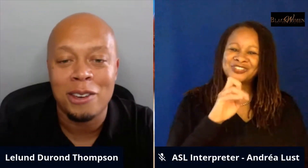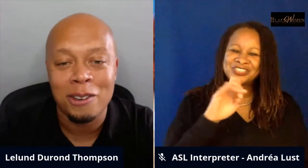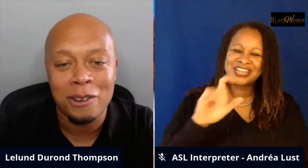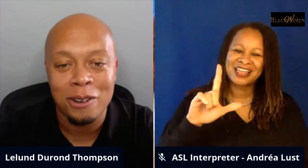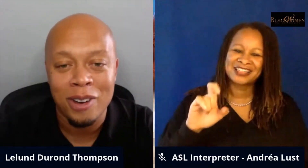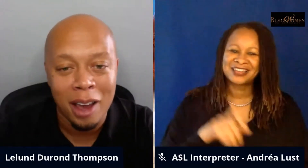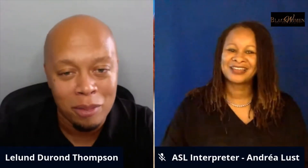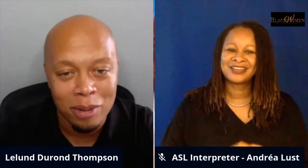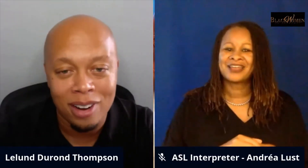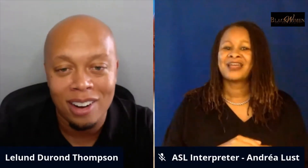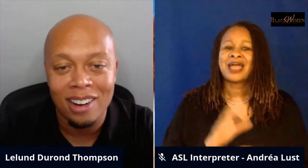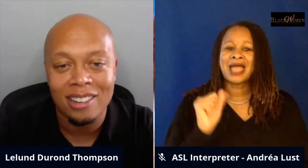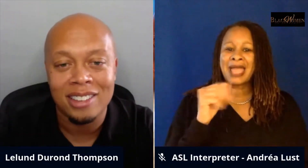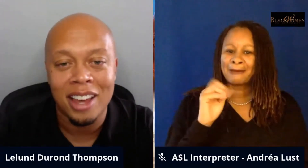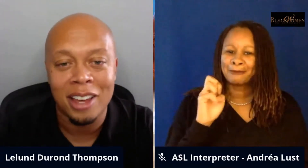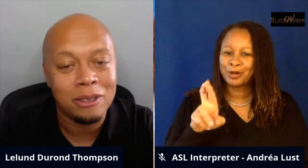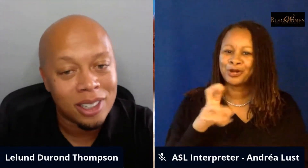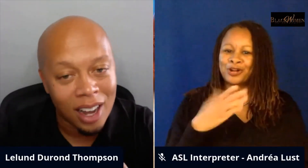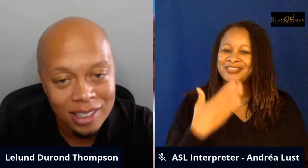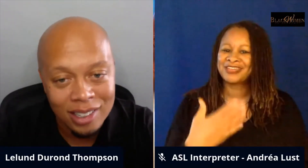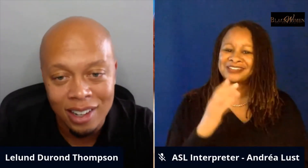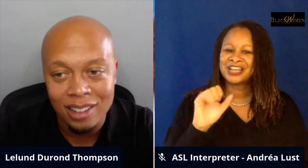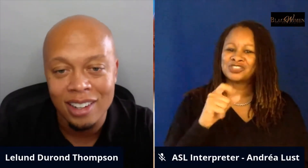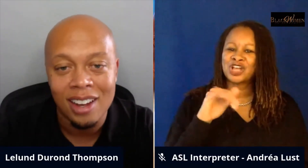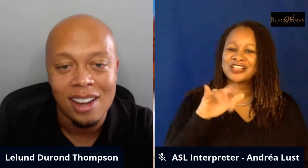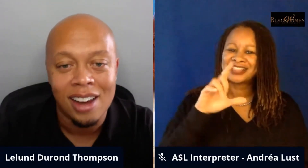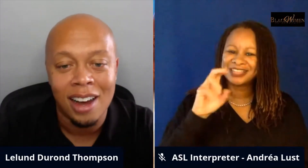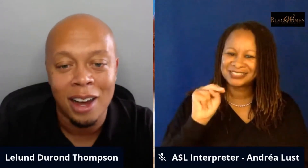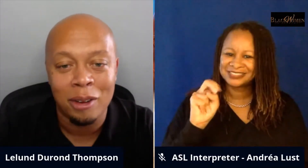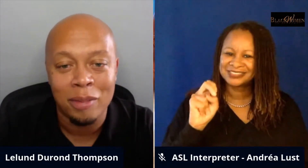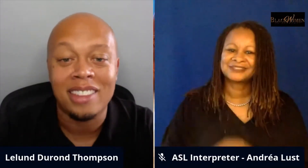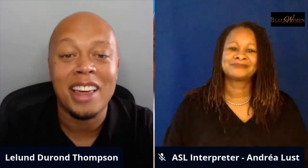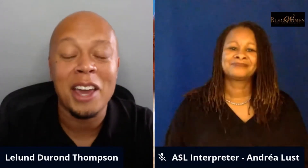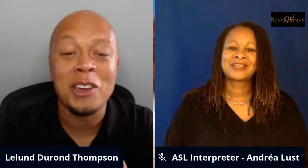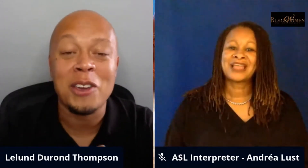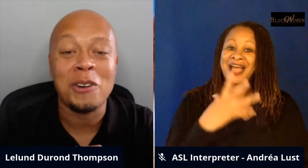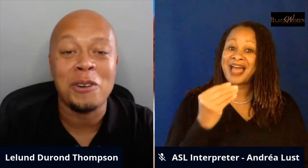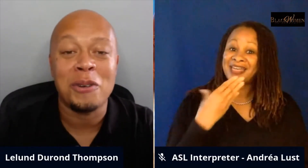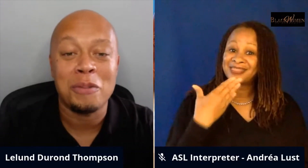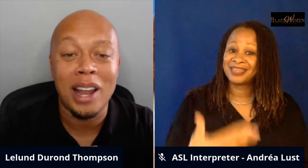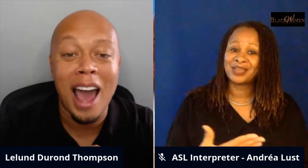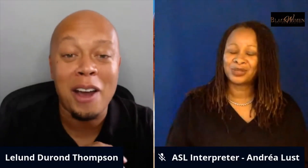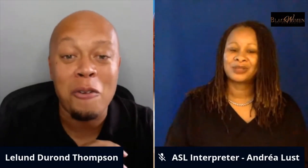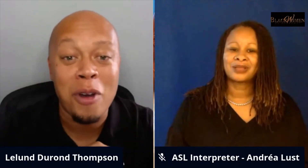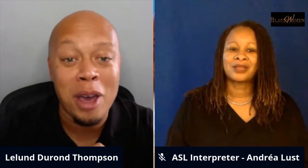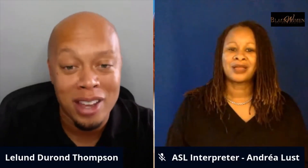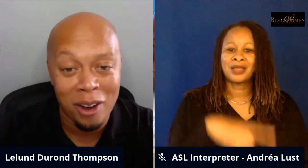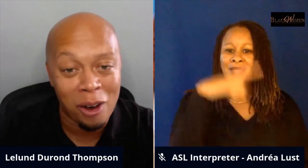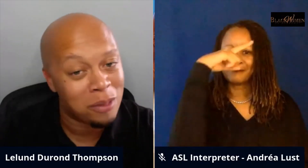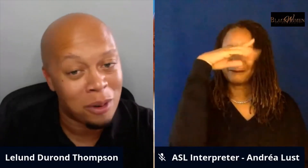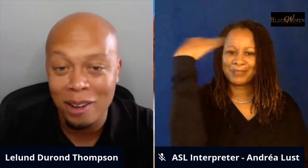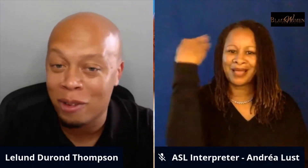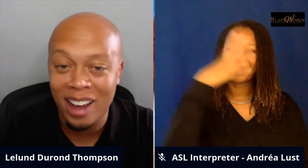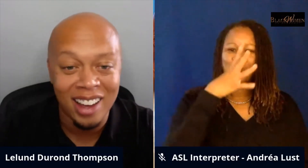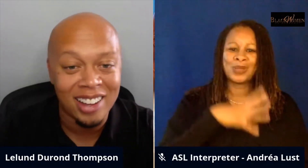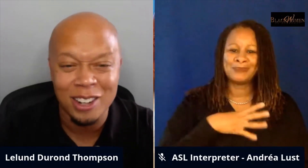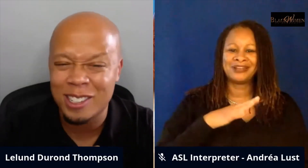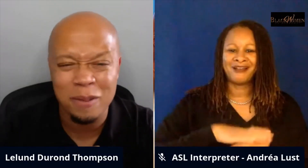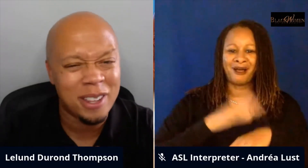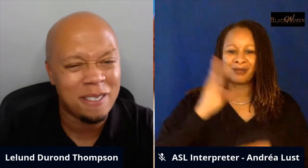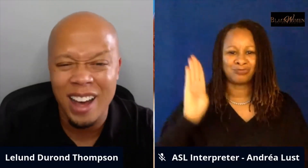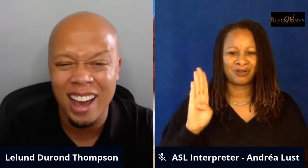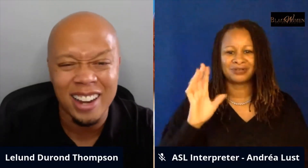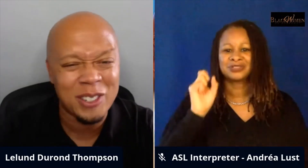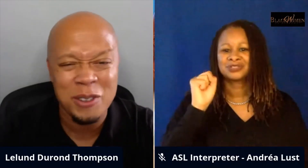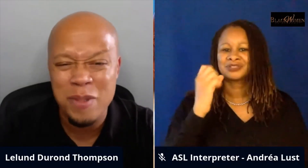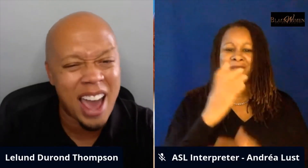Thank you, Amber. Thank you, Jocelyn. And thank you, Black women on Broadway. You're some